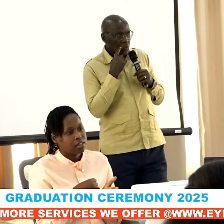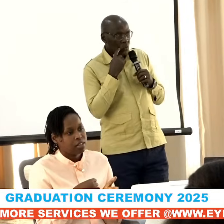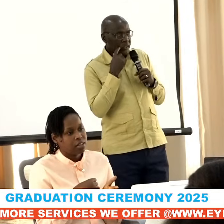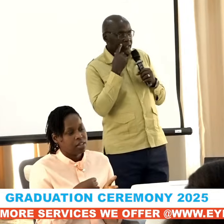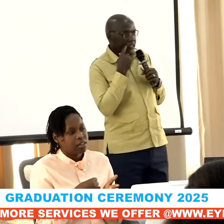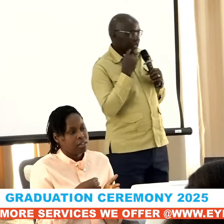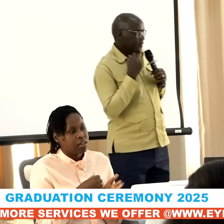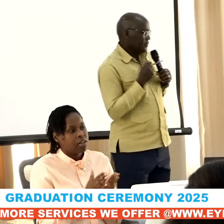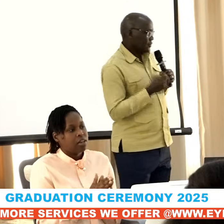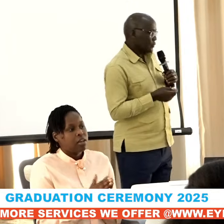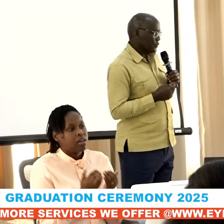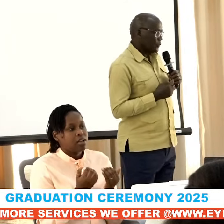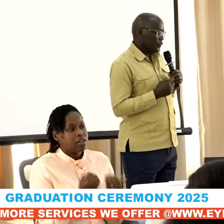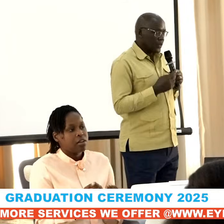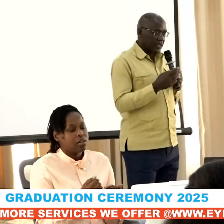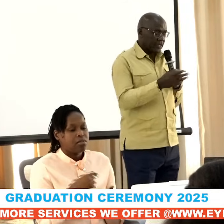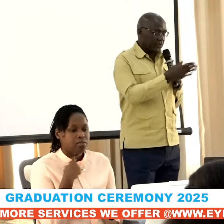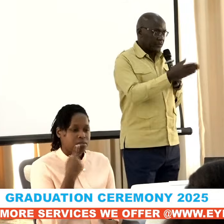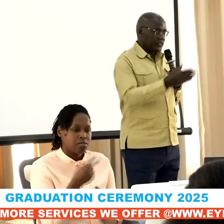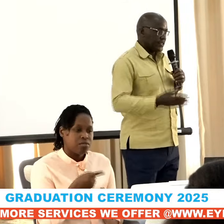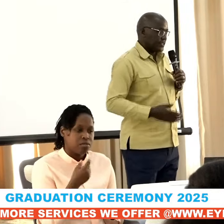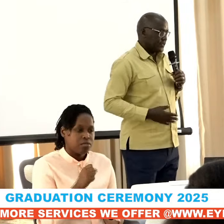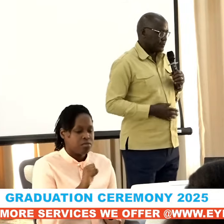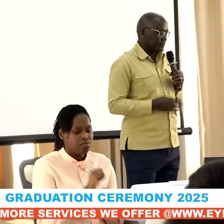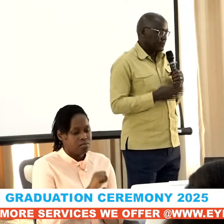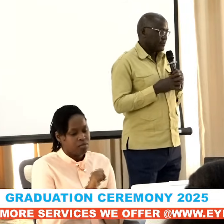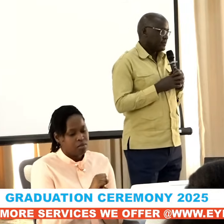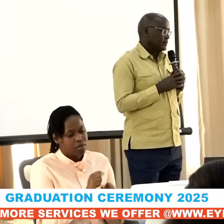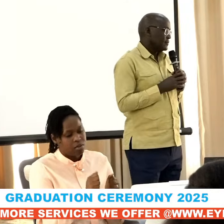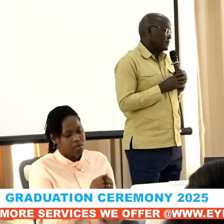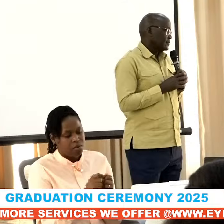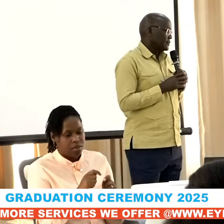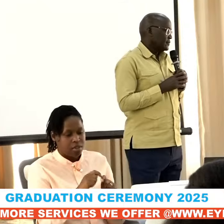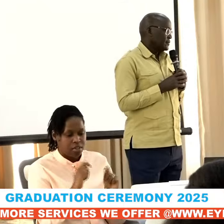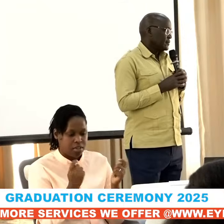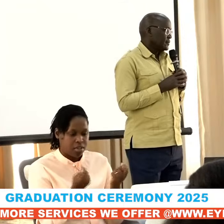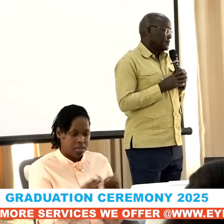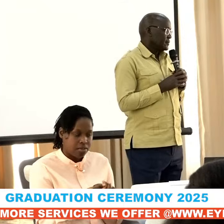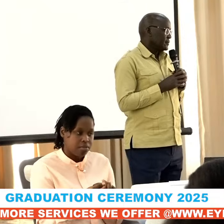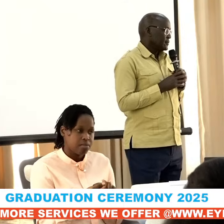So we shall continue working with the team.